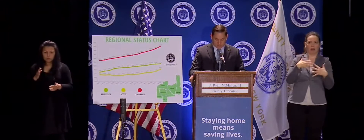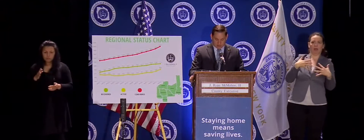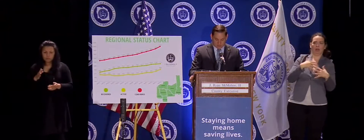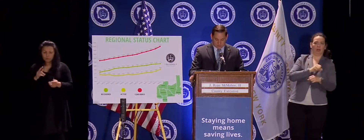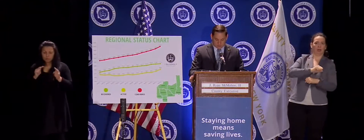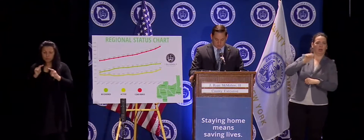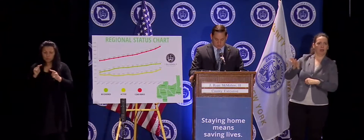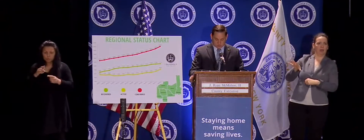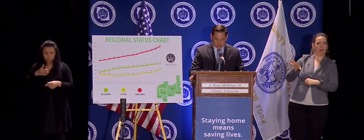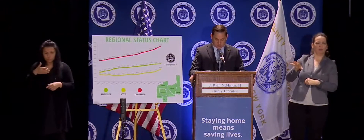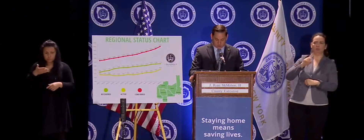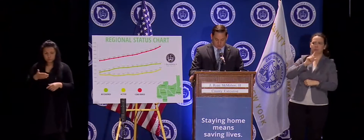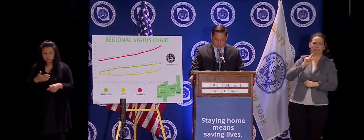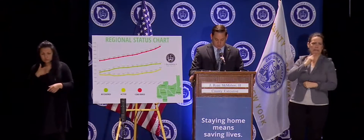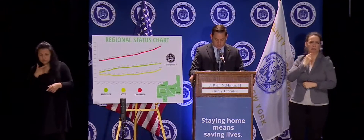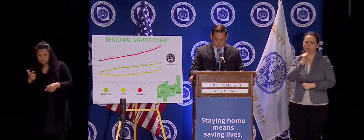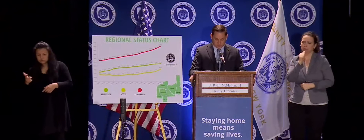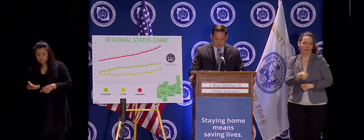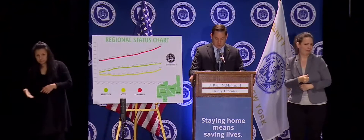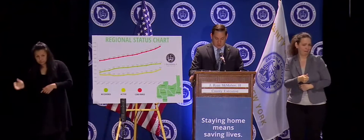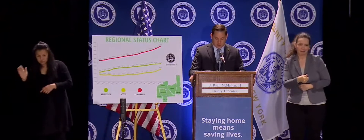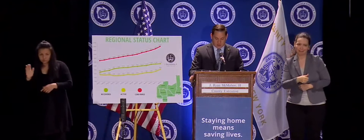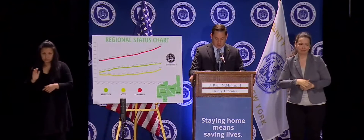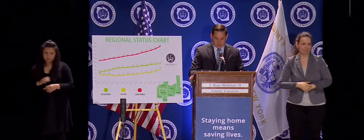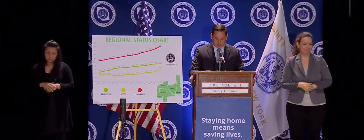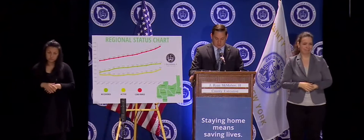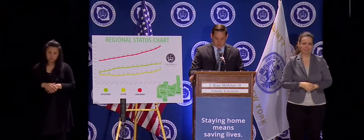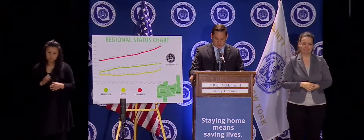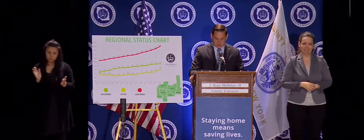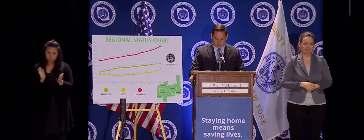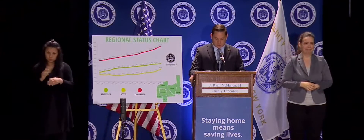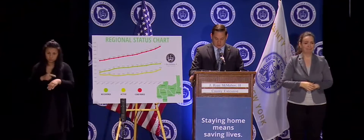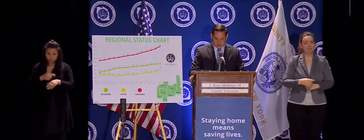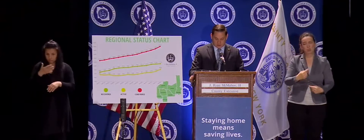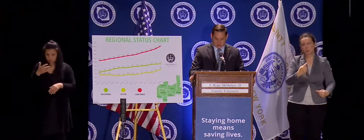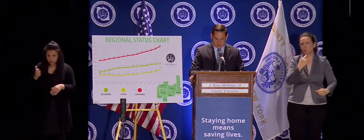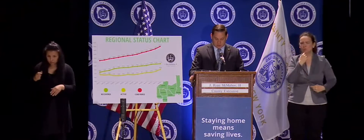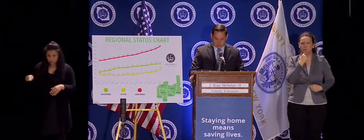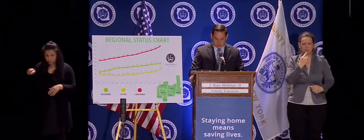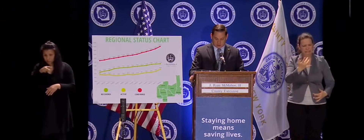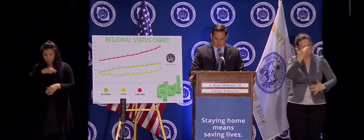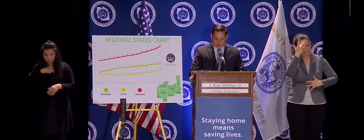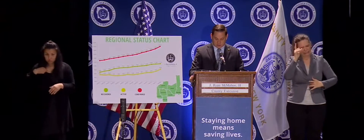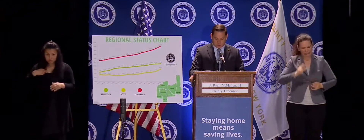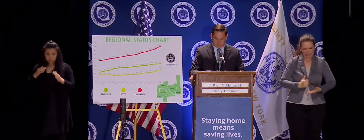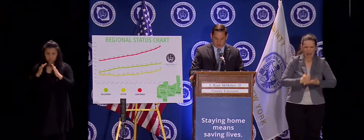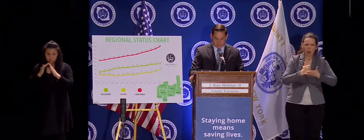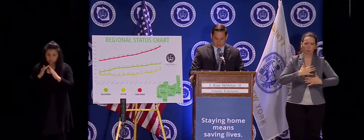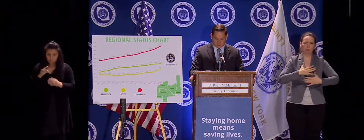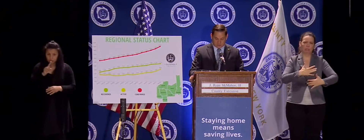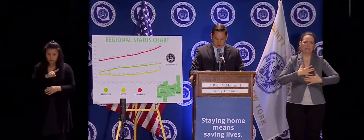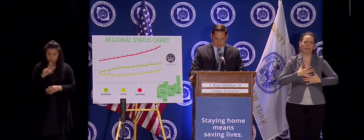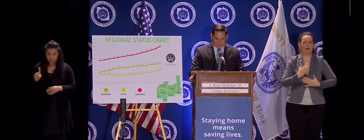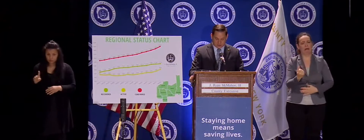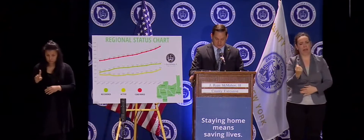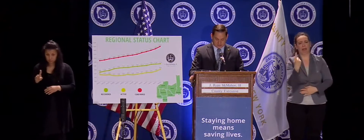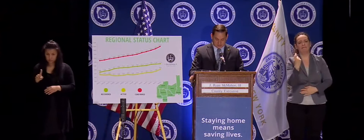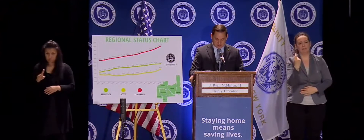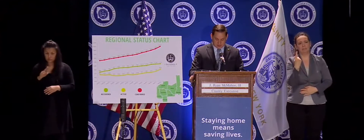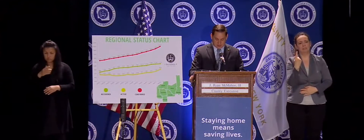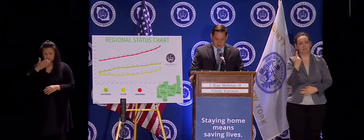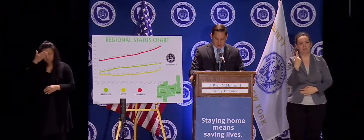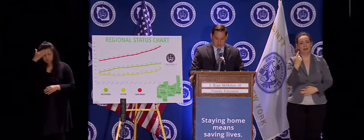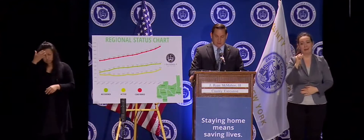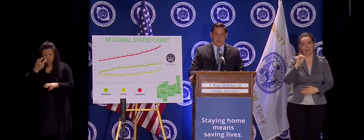We have 11 individuals that are critical, same as yesterday, representing 2.5% of our active